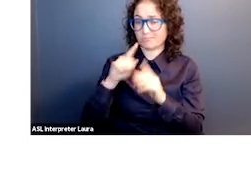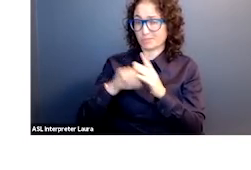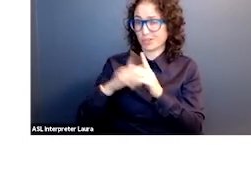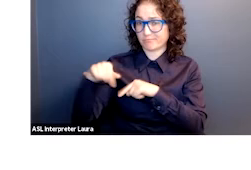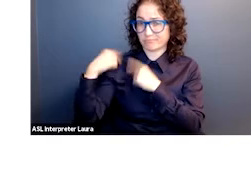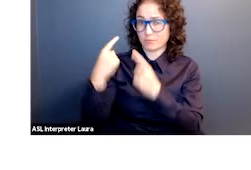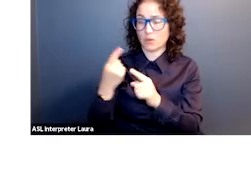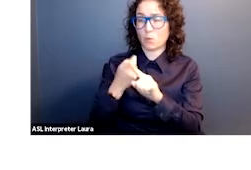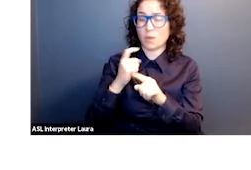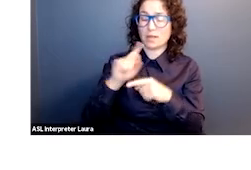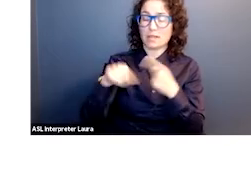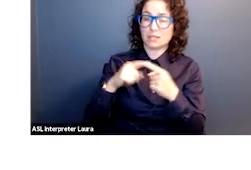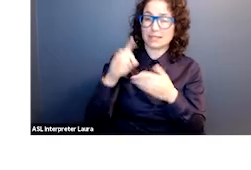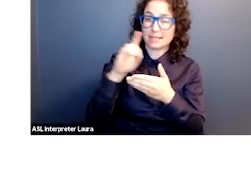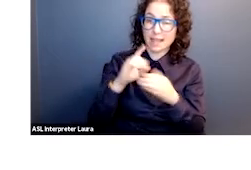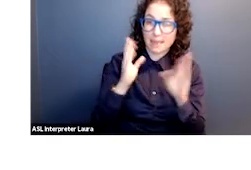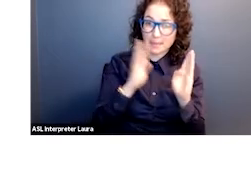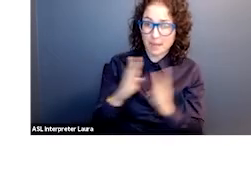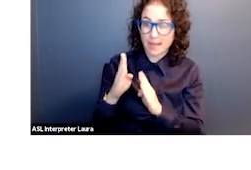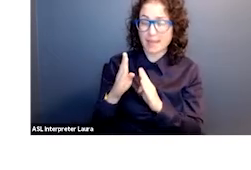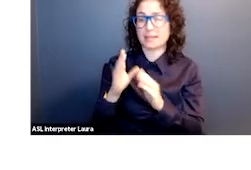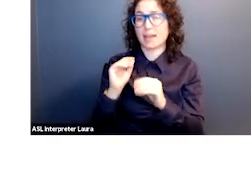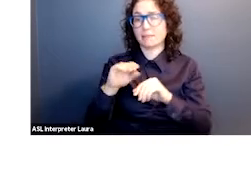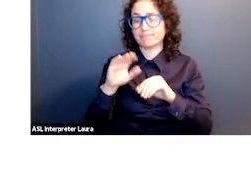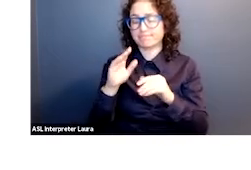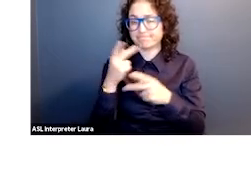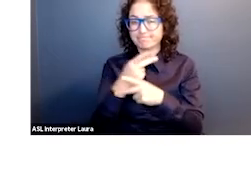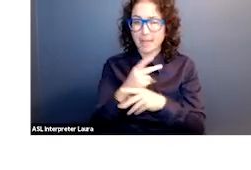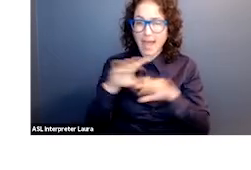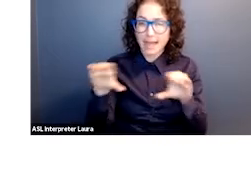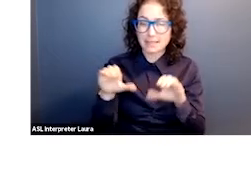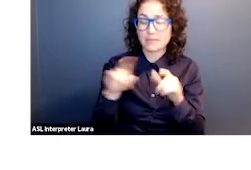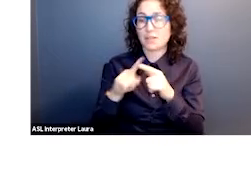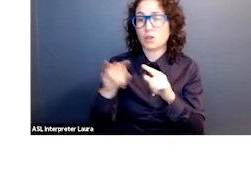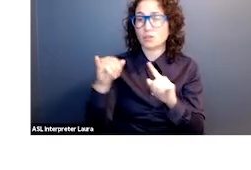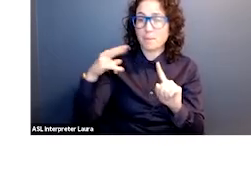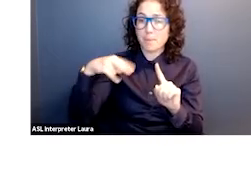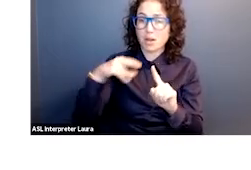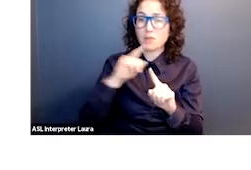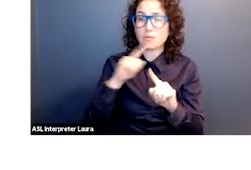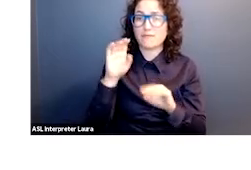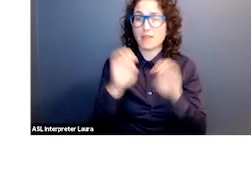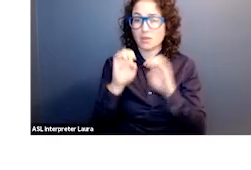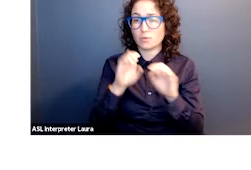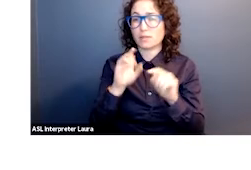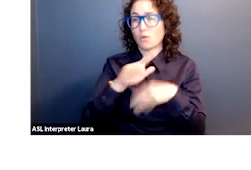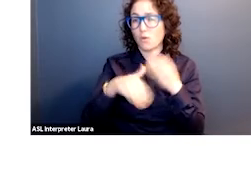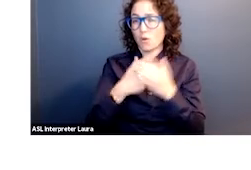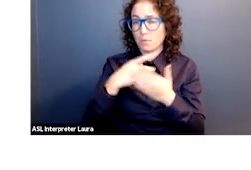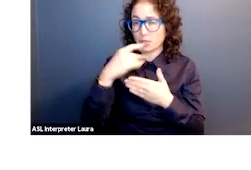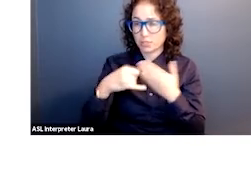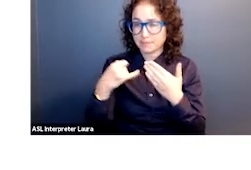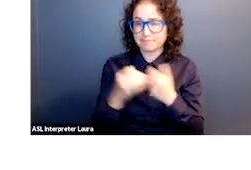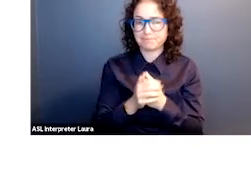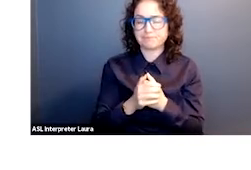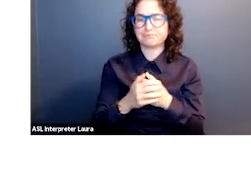plan, running the activities, as well as monitoring and evaluating the result of the projects.